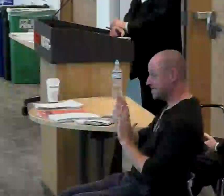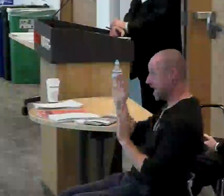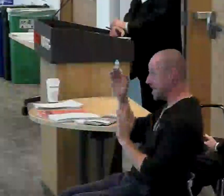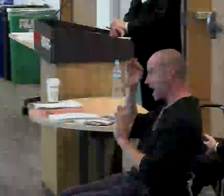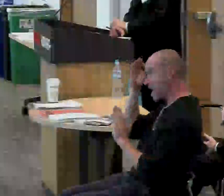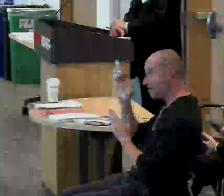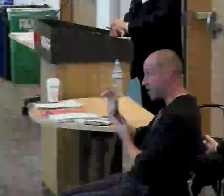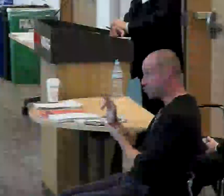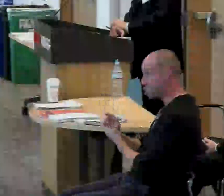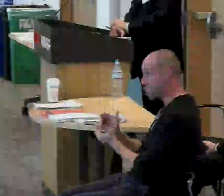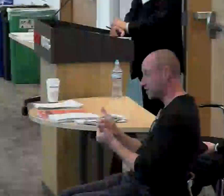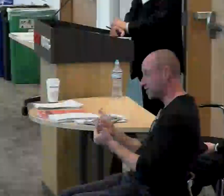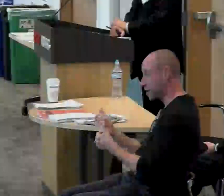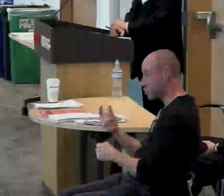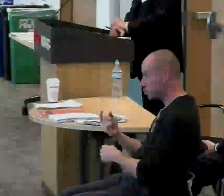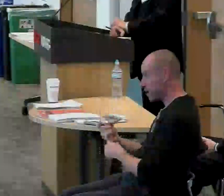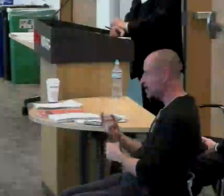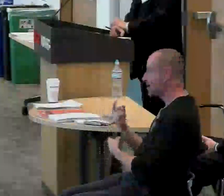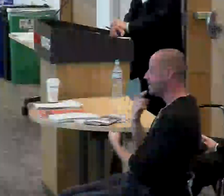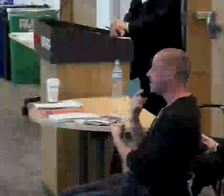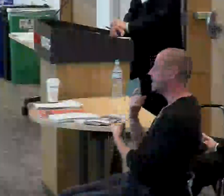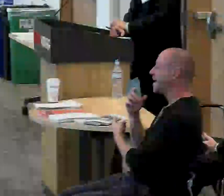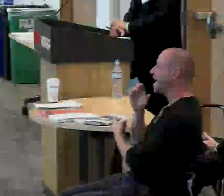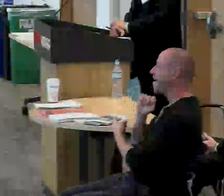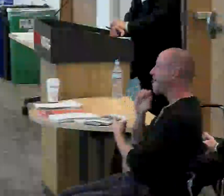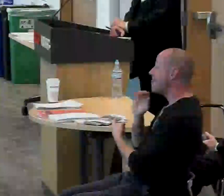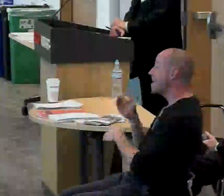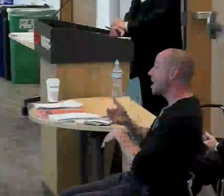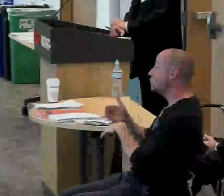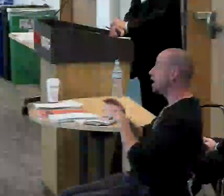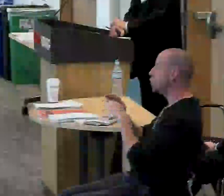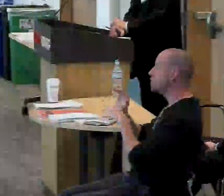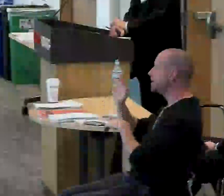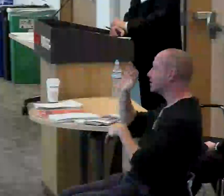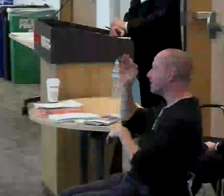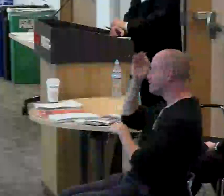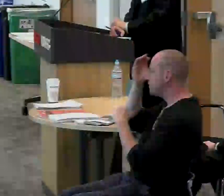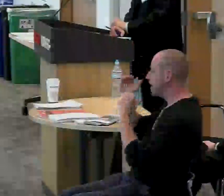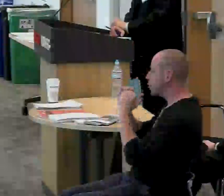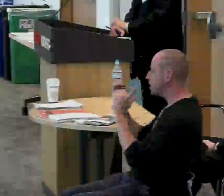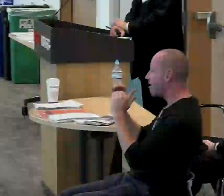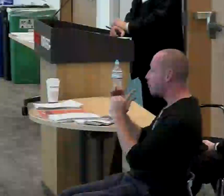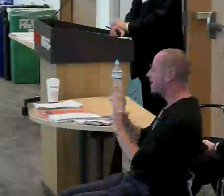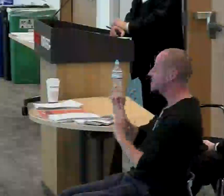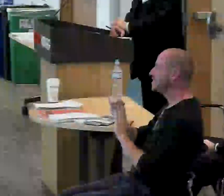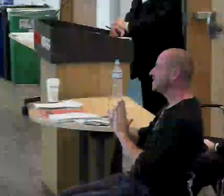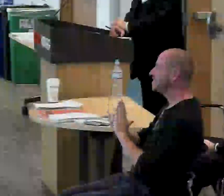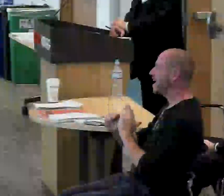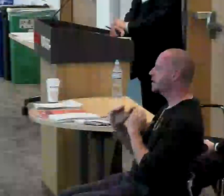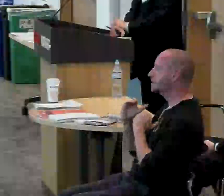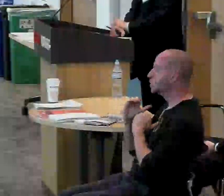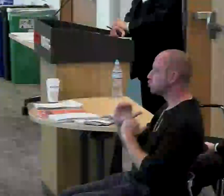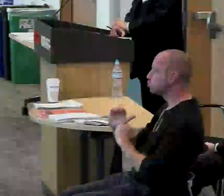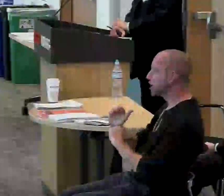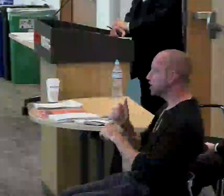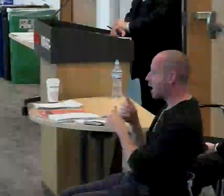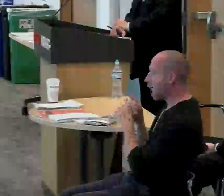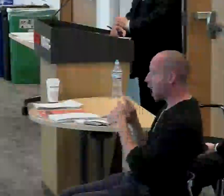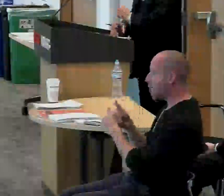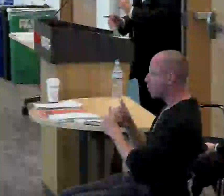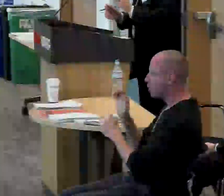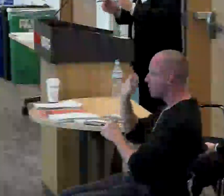Well- The age increase would be at a federal level, it sounds like, because the state is constrained to operate only within what the